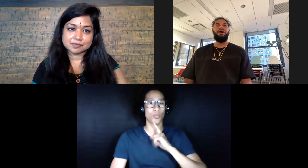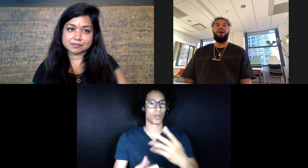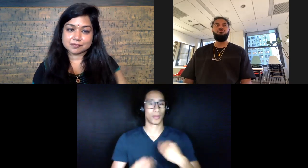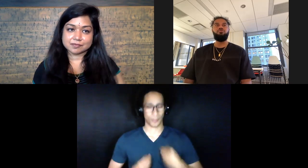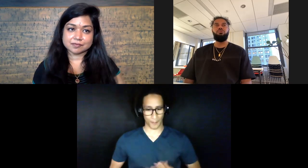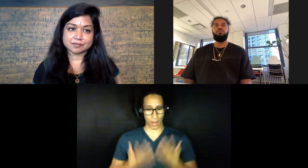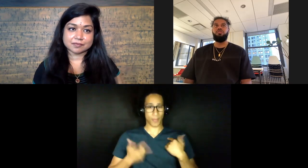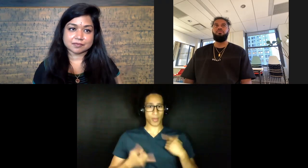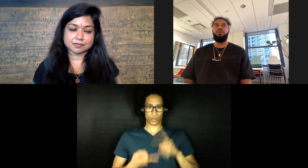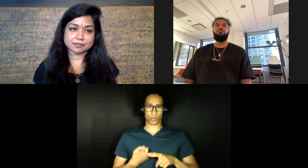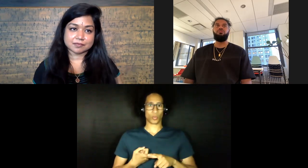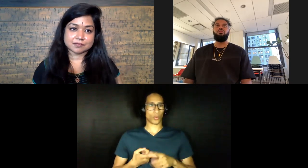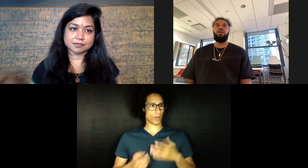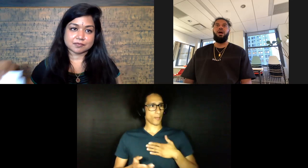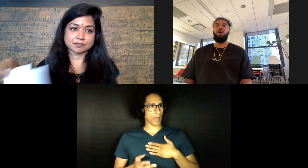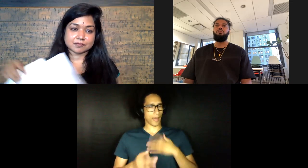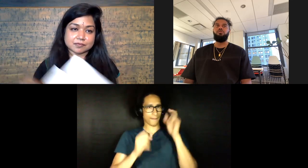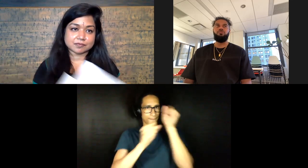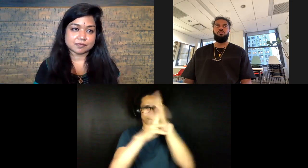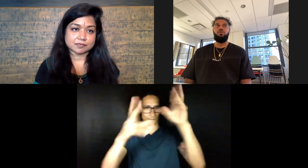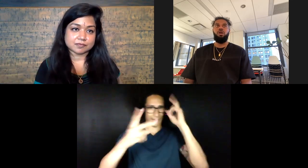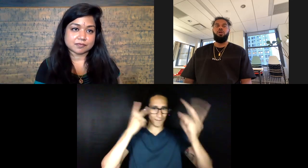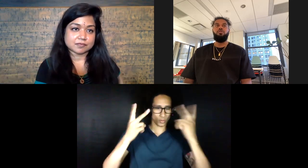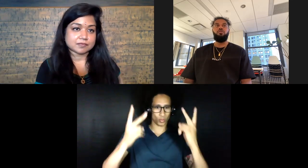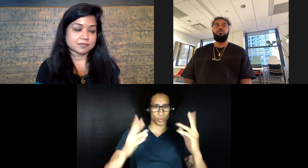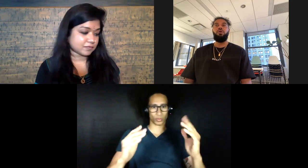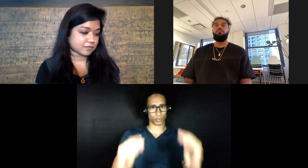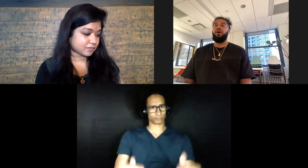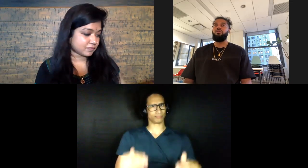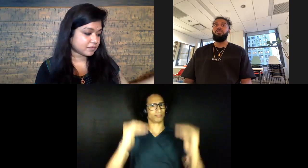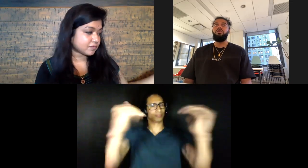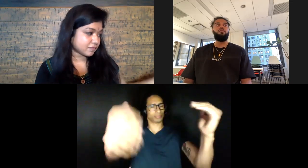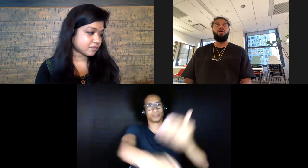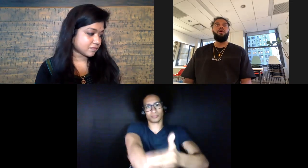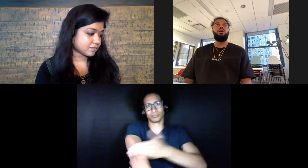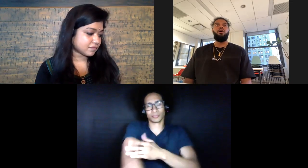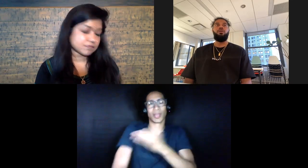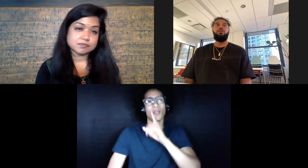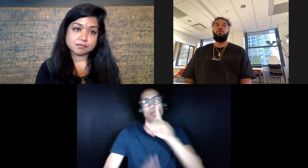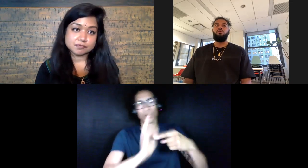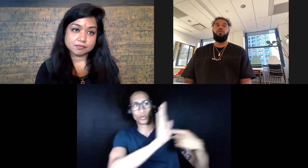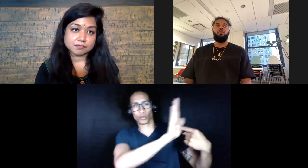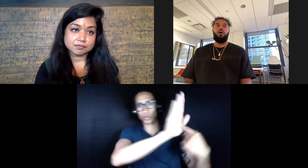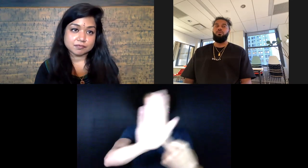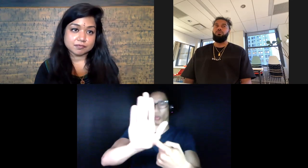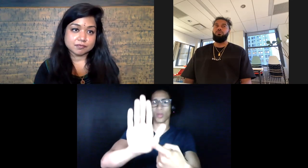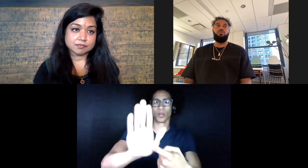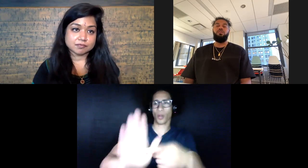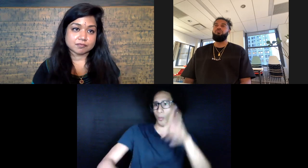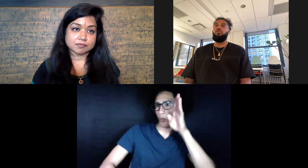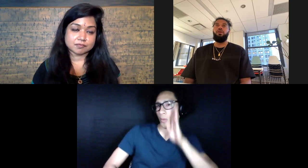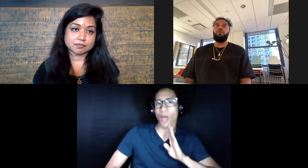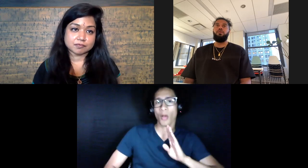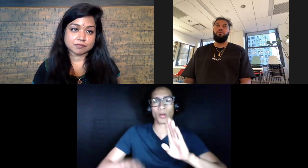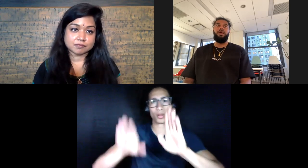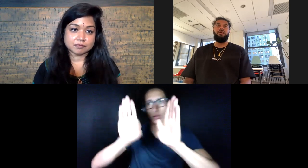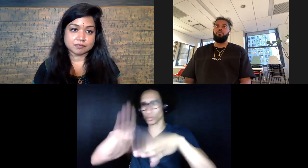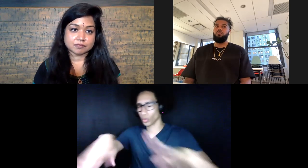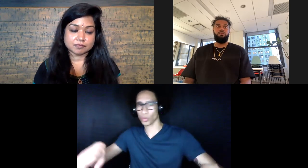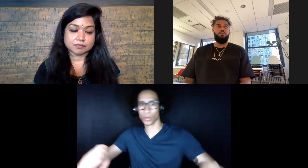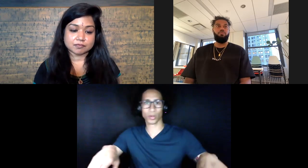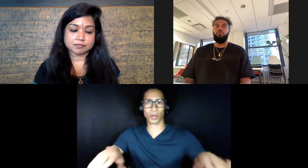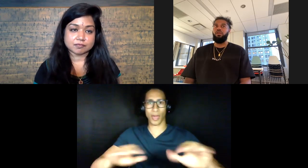participation or things like that. And then there's a project that I have in mind with a friend. Well, it's a friend's project